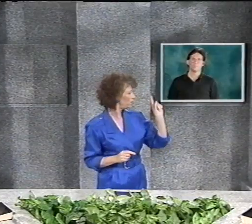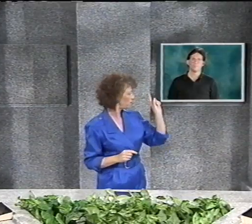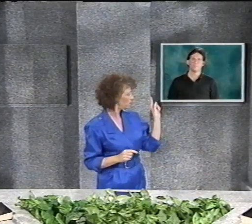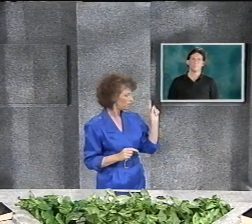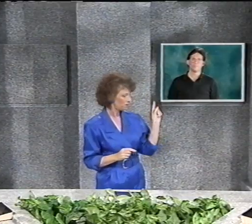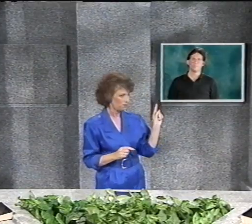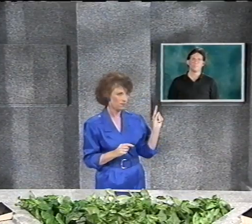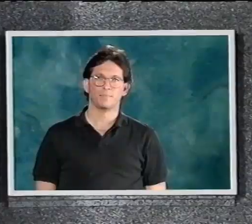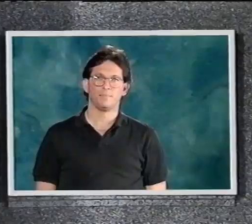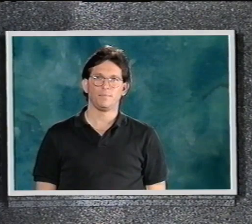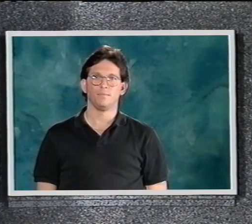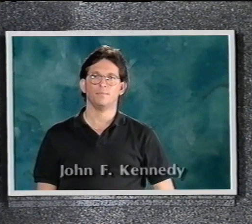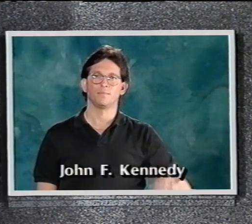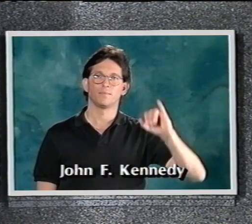A left-handed signer here.